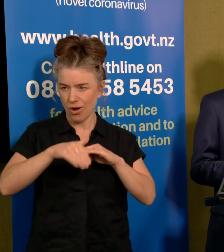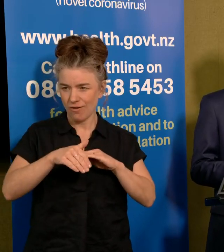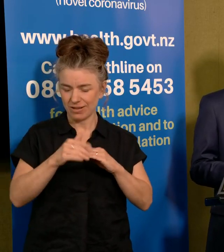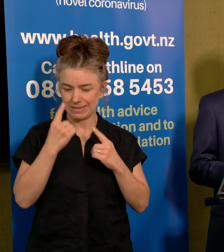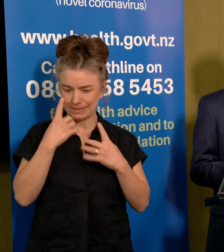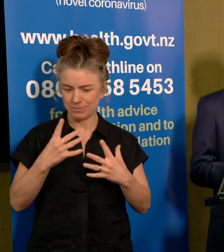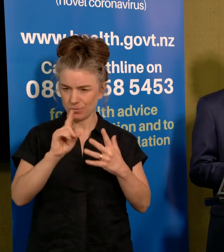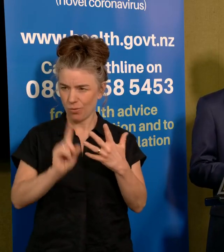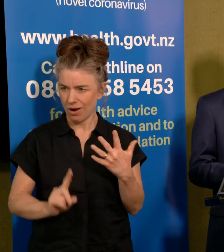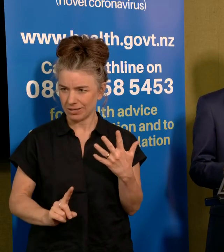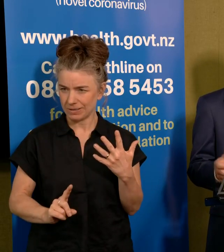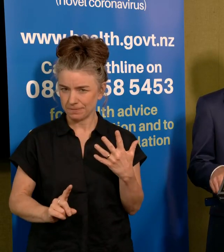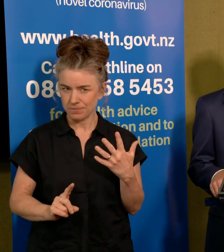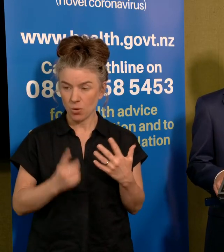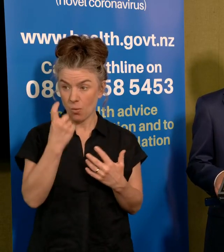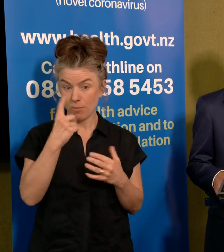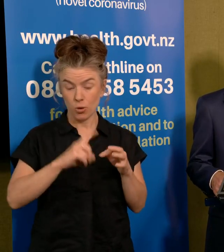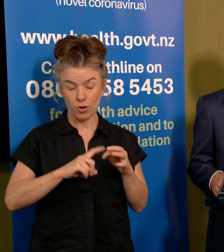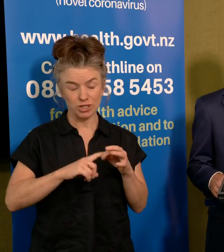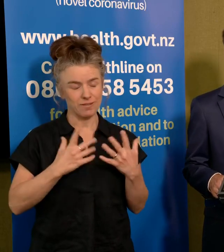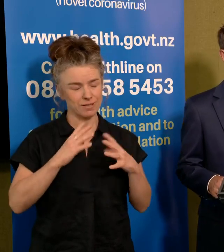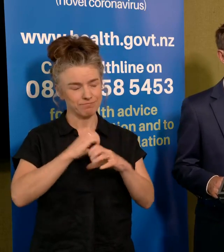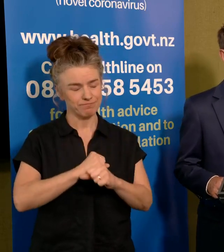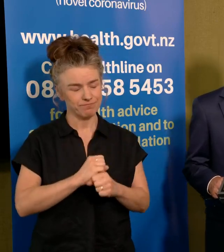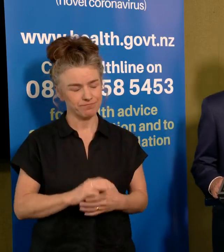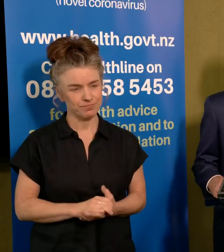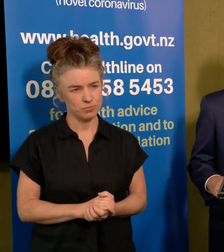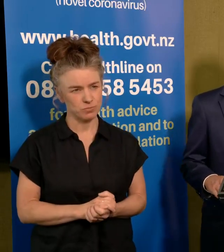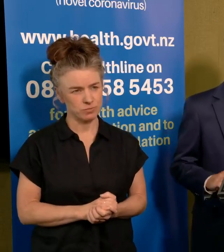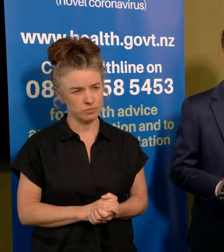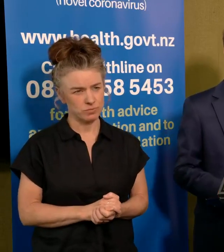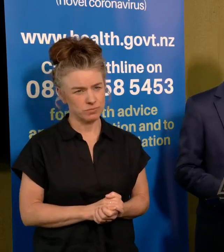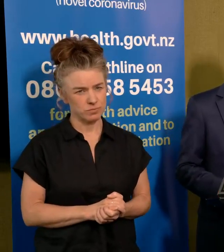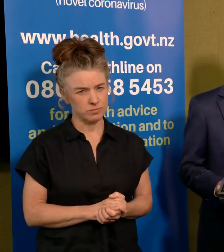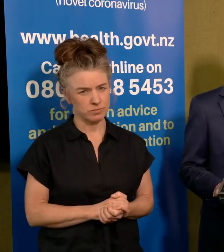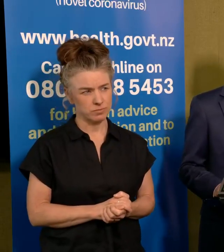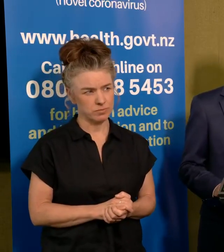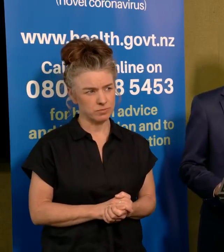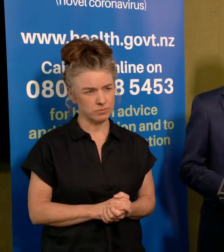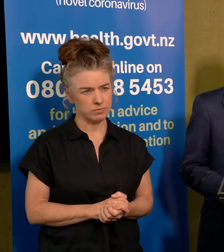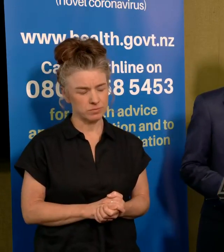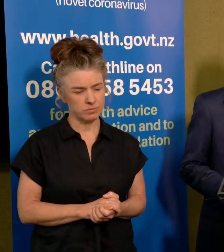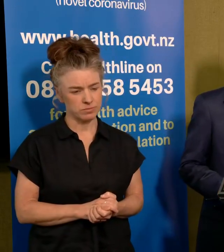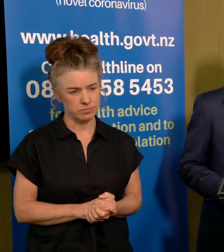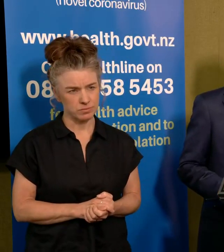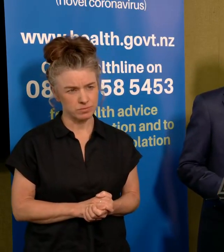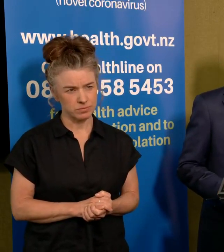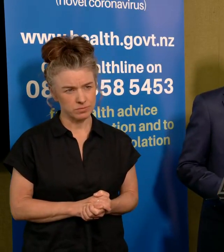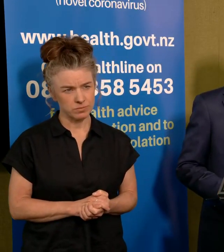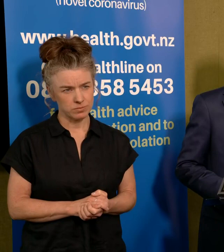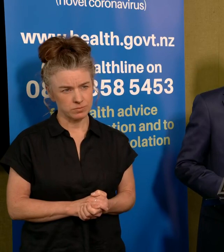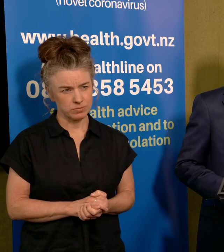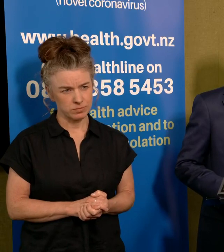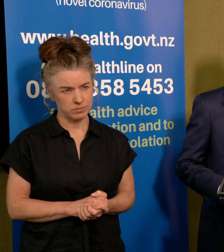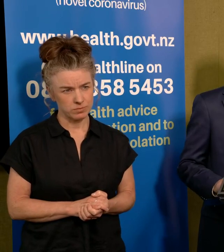so how people will be presenting. Perhaps one more question, if there's anything. Dr. Bloomfield, just another one. How many people are DHBs or the ministry